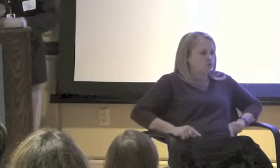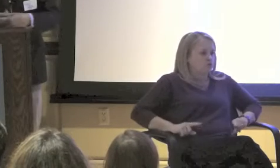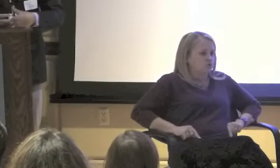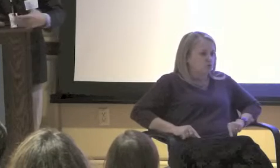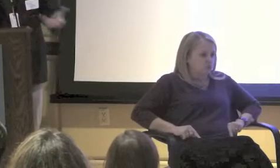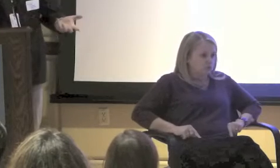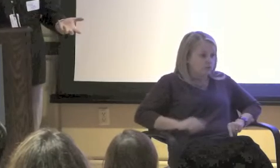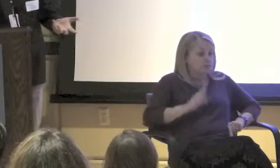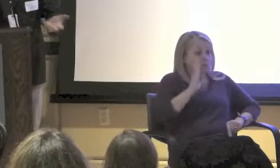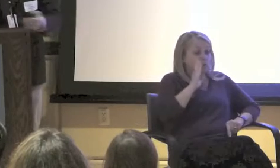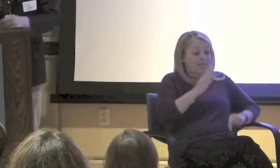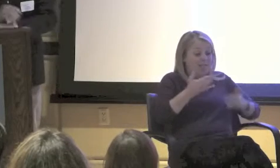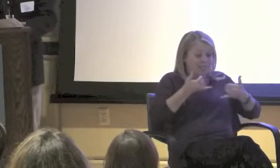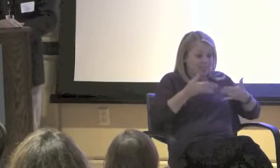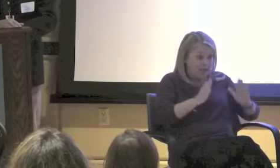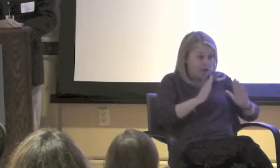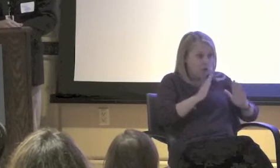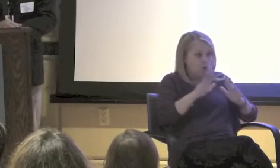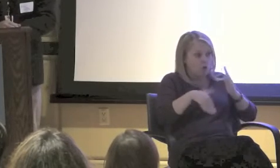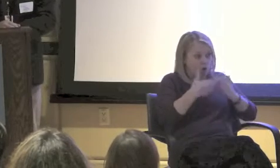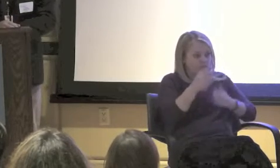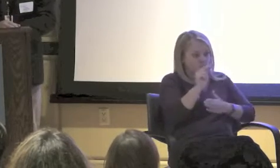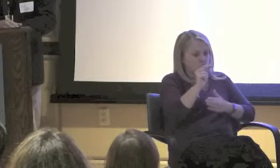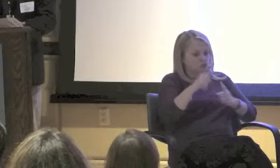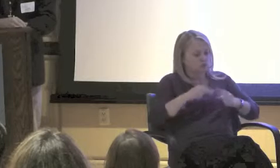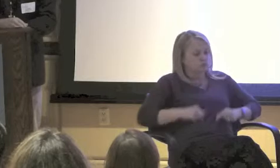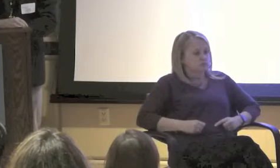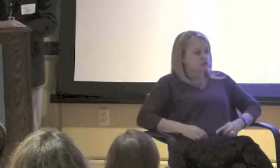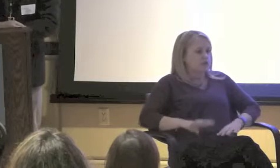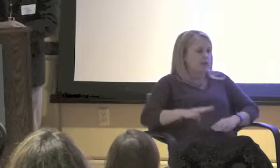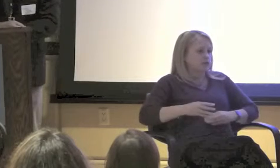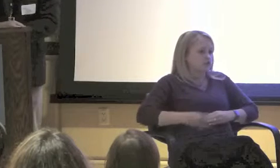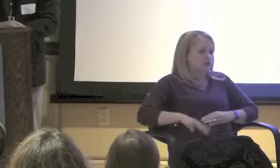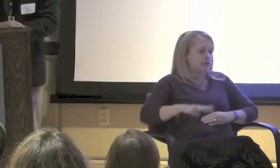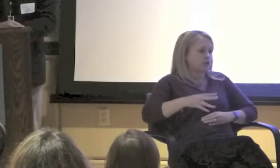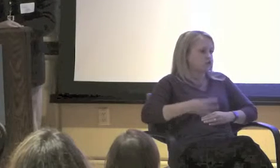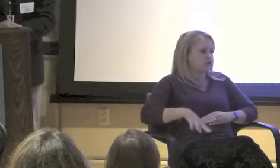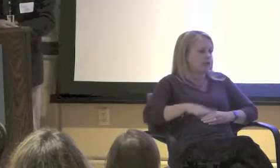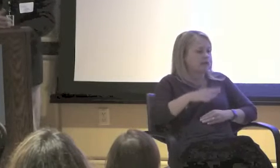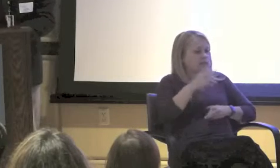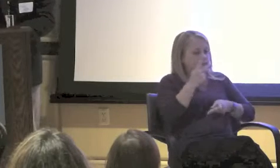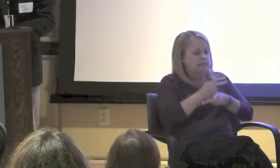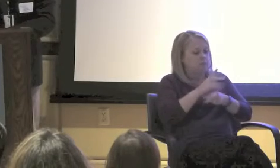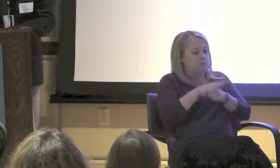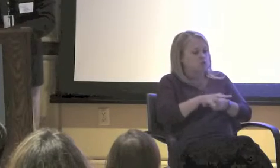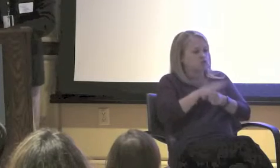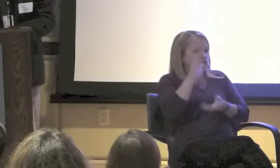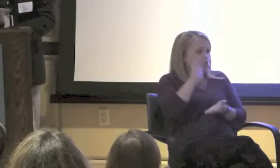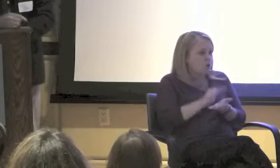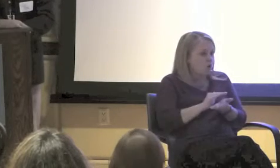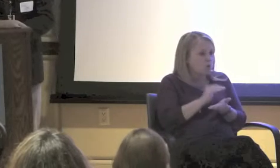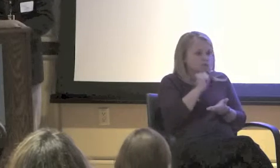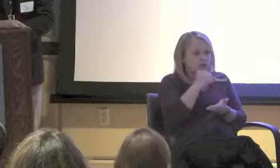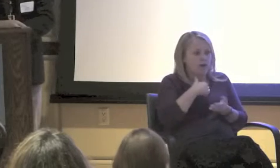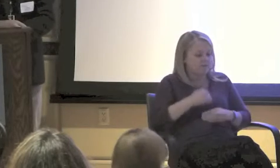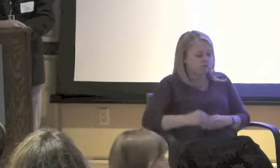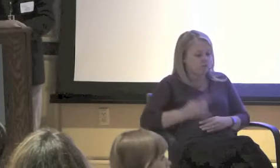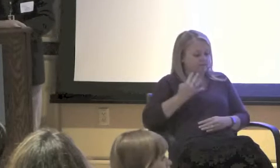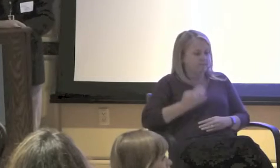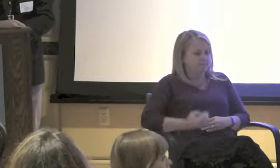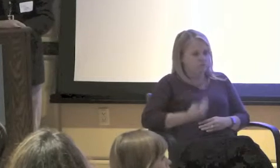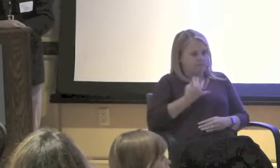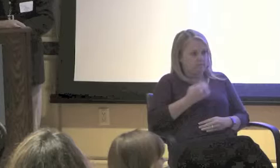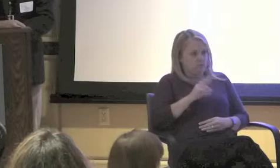That'll allow the urine to drain freely and keep the pressures inside the bladder low so that we don't develop reflux and so that